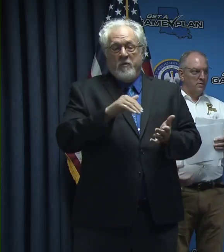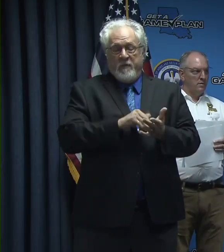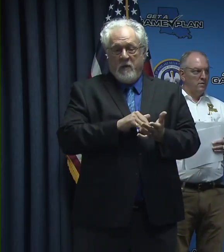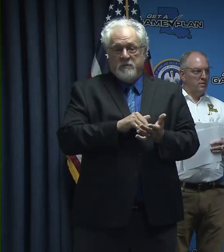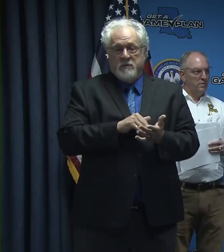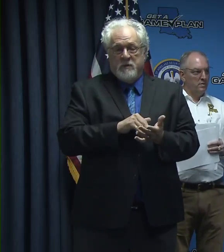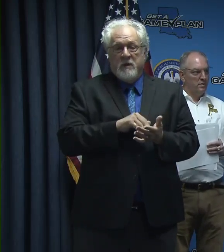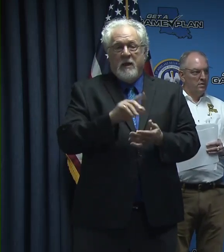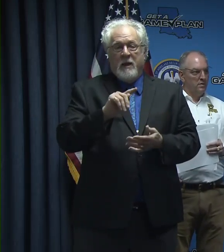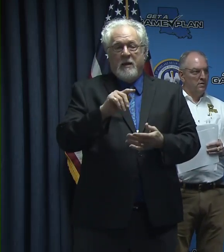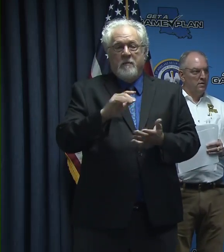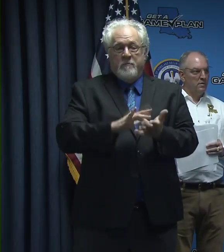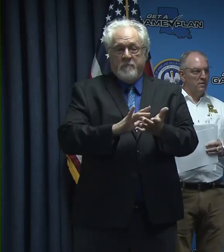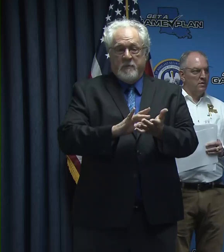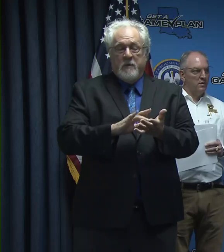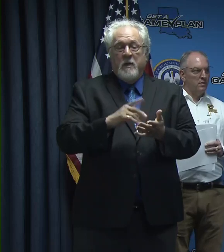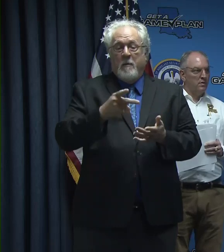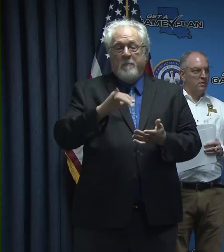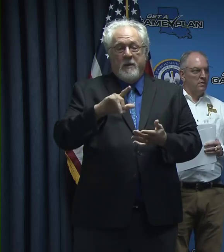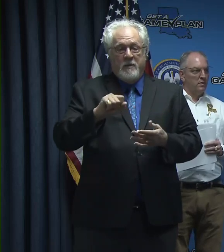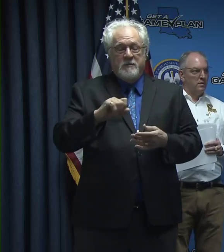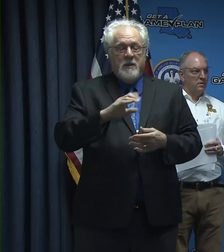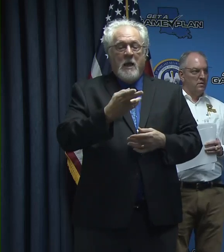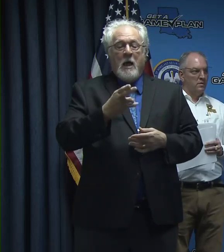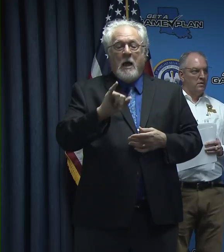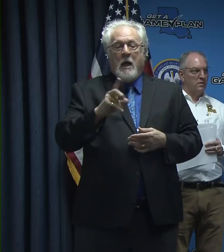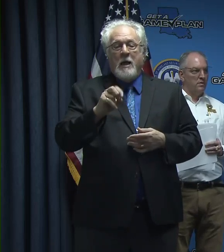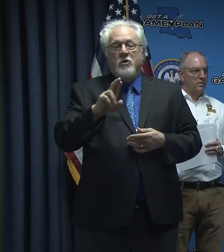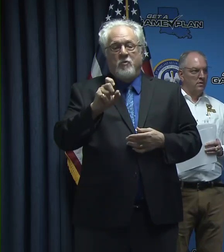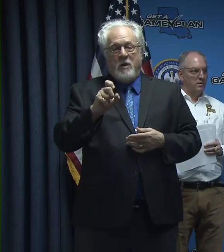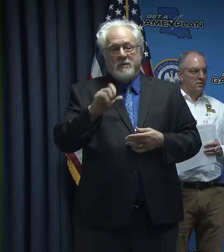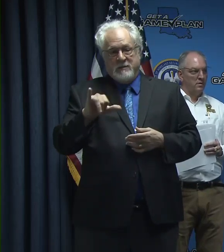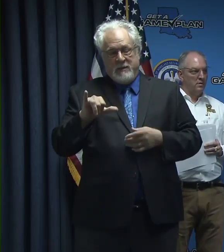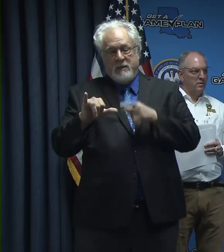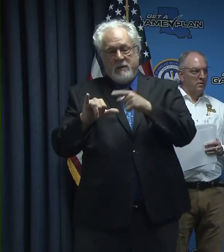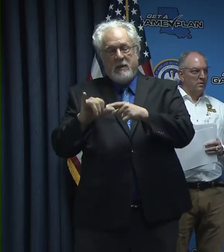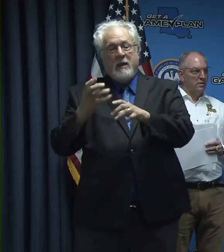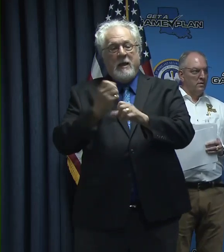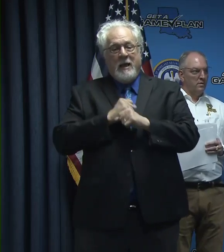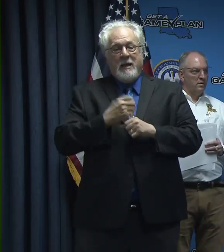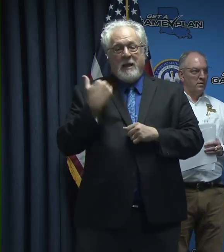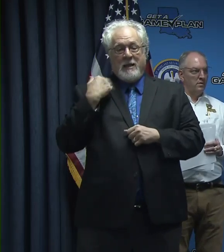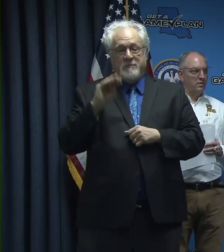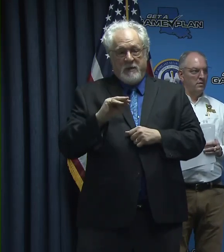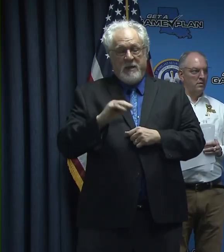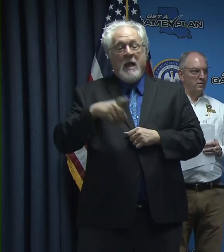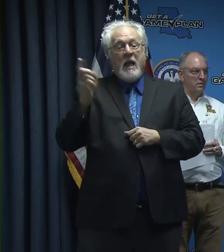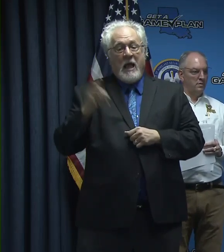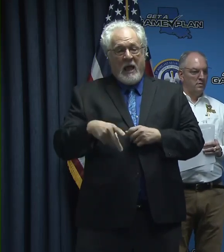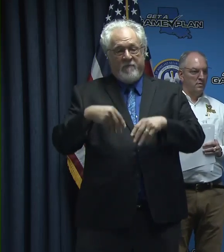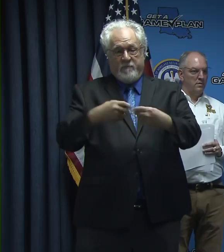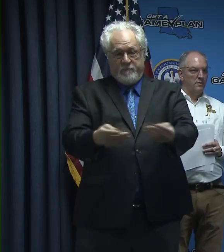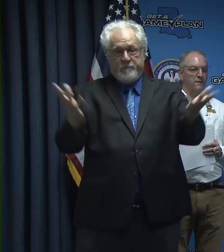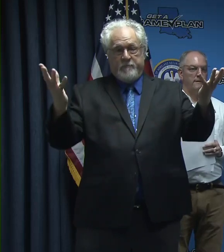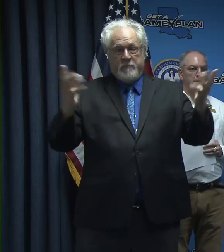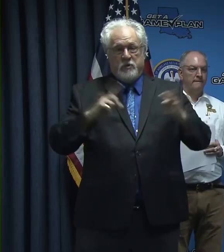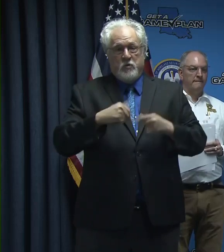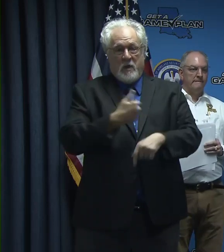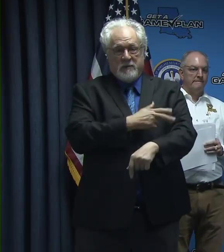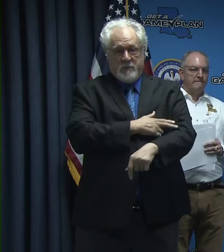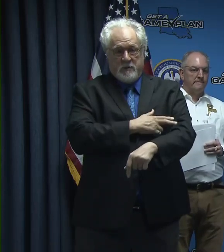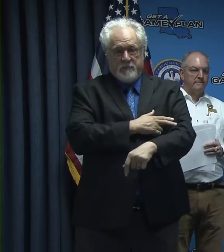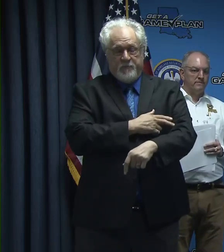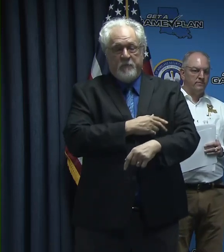400,000 tablets of hydroxychloroquine were received last Monday, and half of those have been distributed to